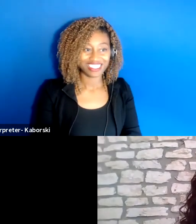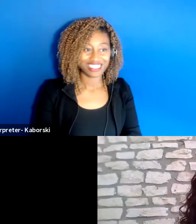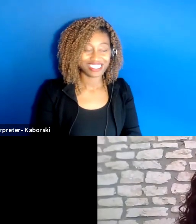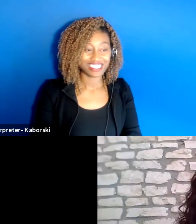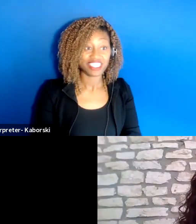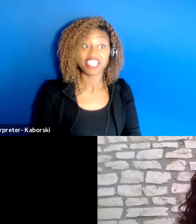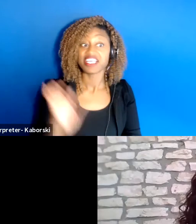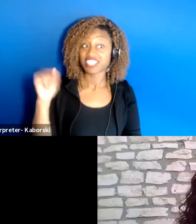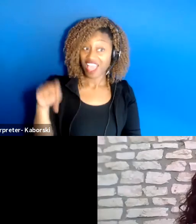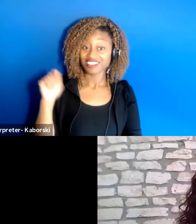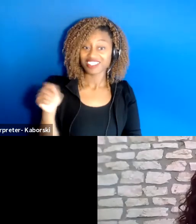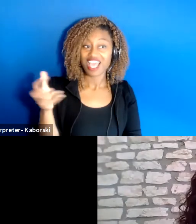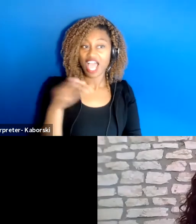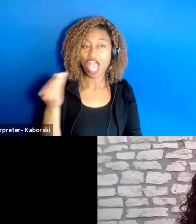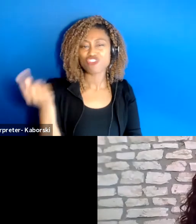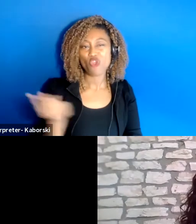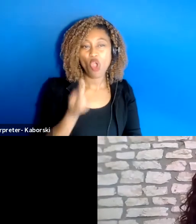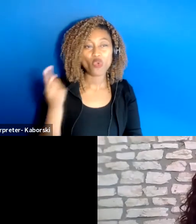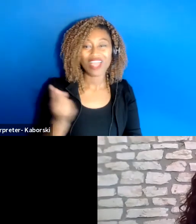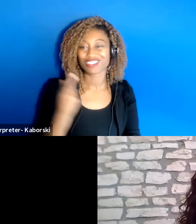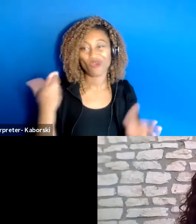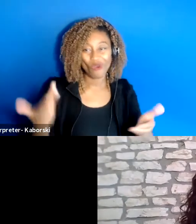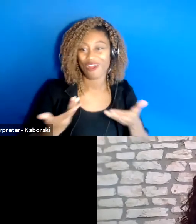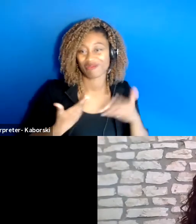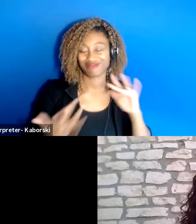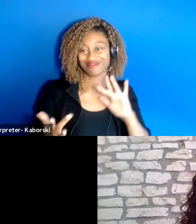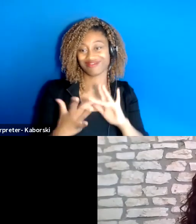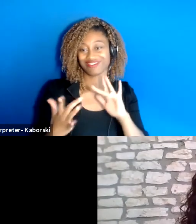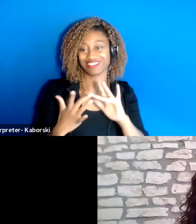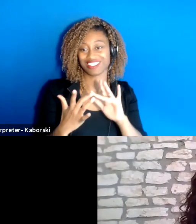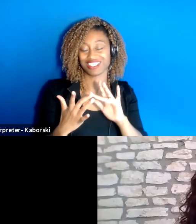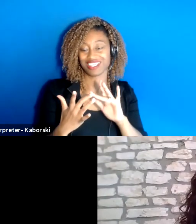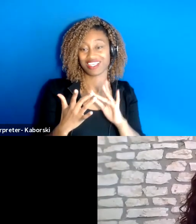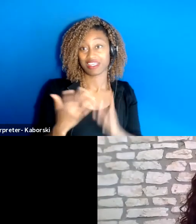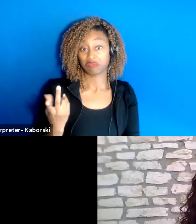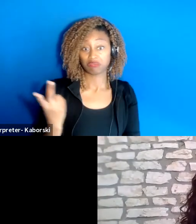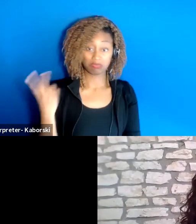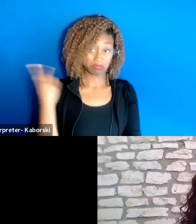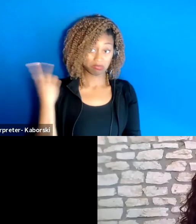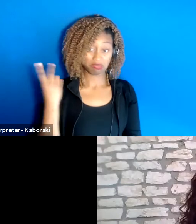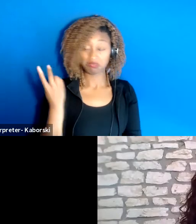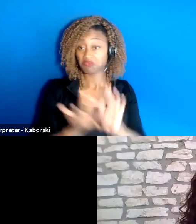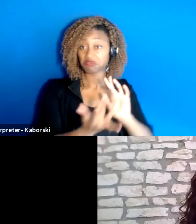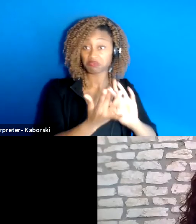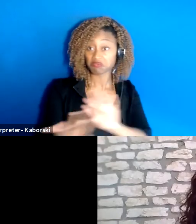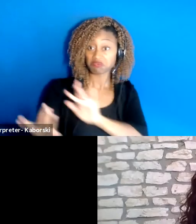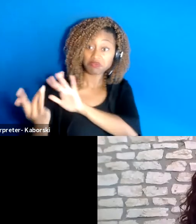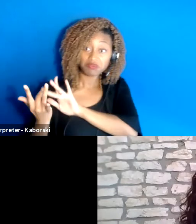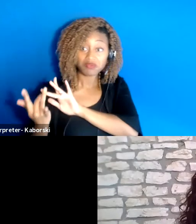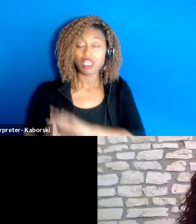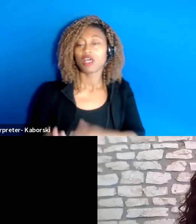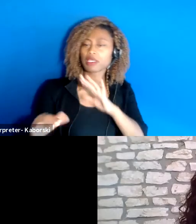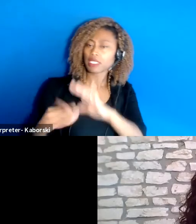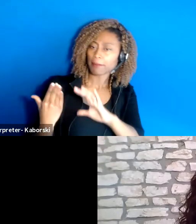Yes, and you're always welcome to reach out to us and send us a quick